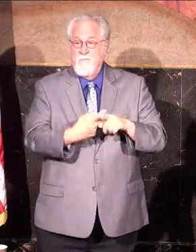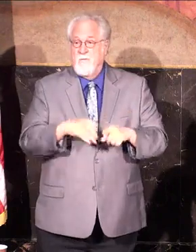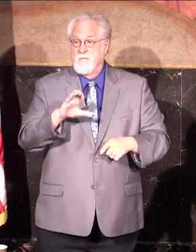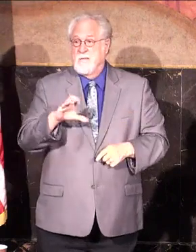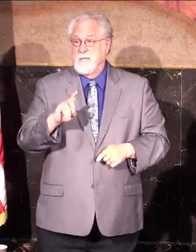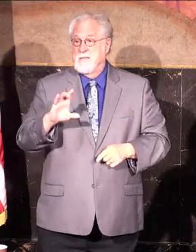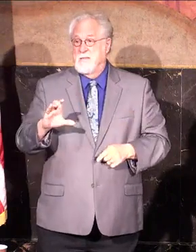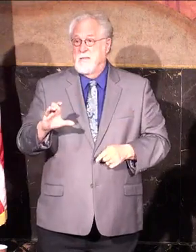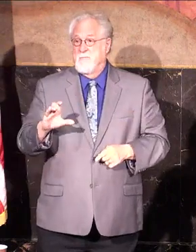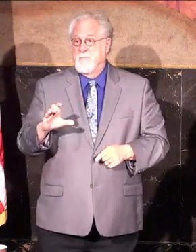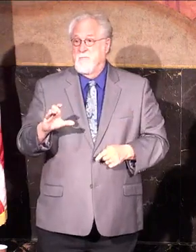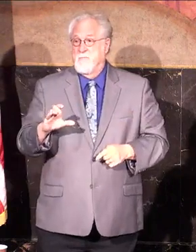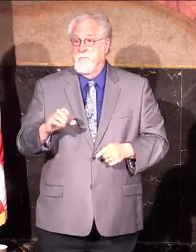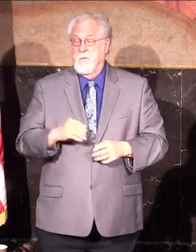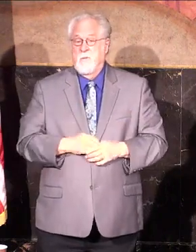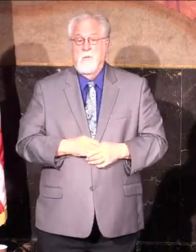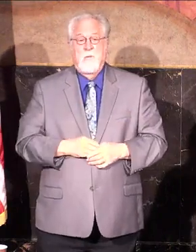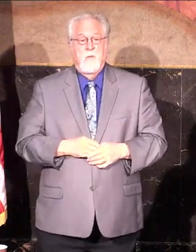CDC.